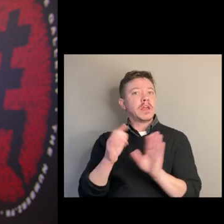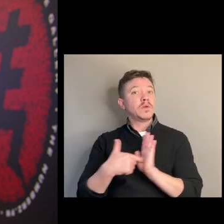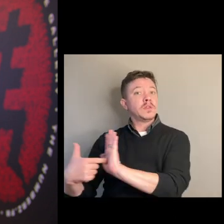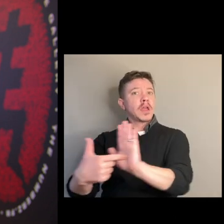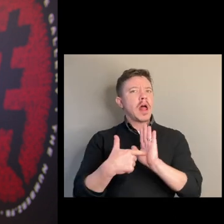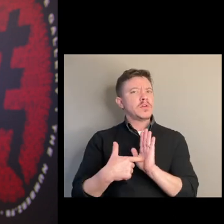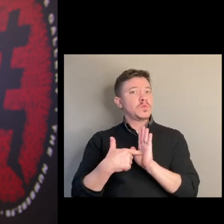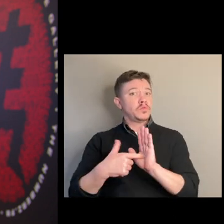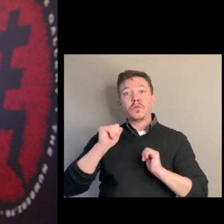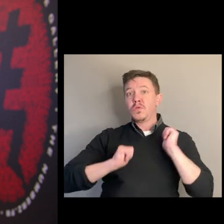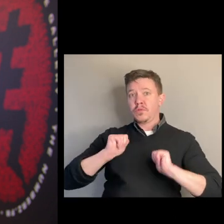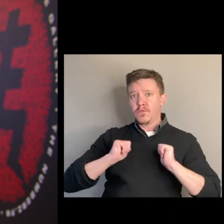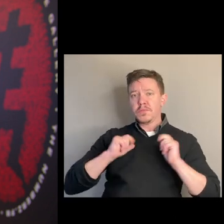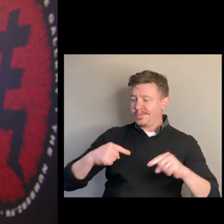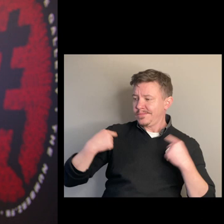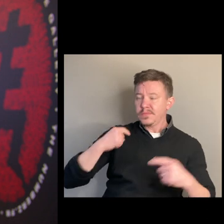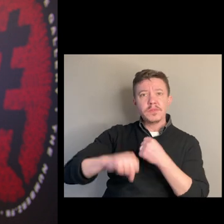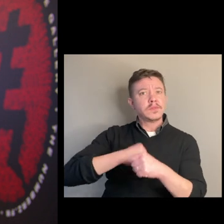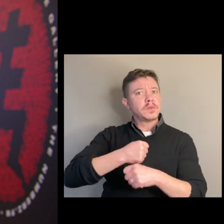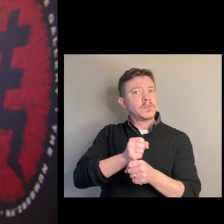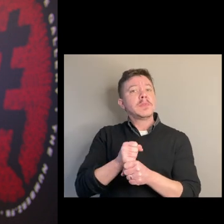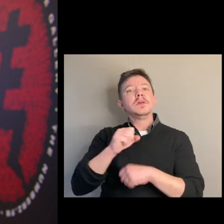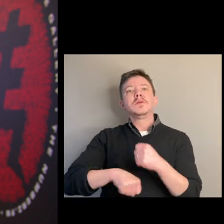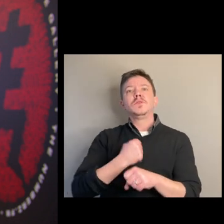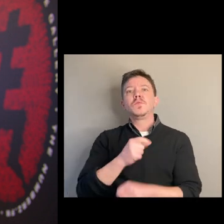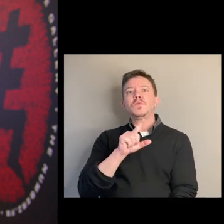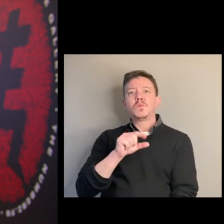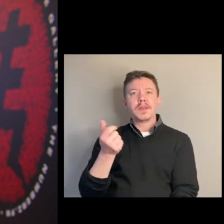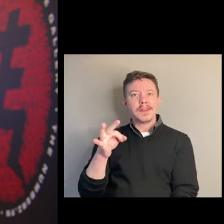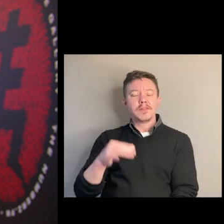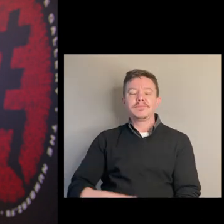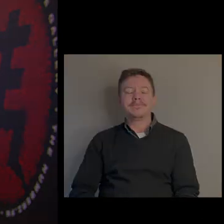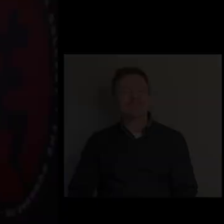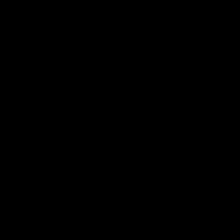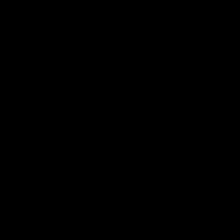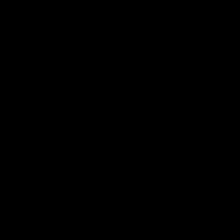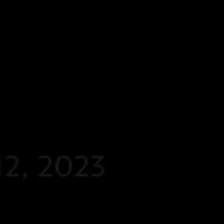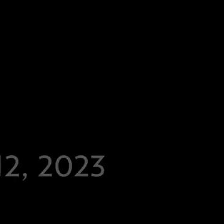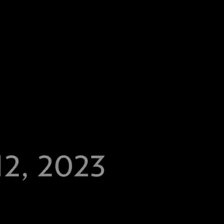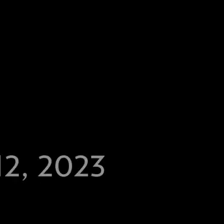a video in the gallery will show the work in performance since it was created in 2019.